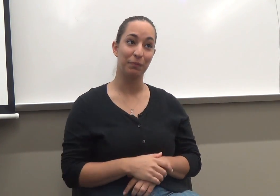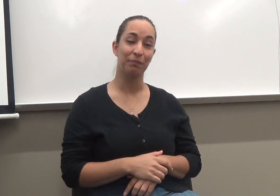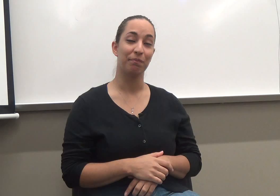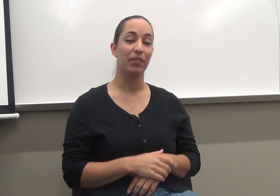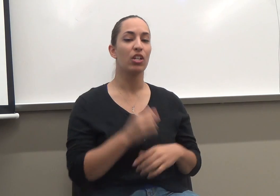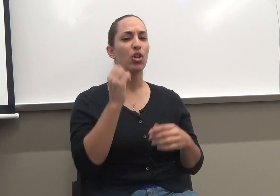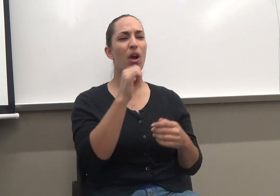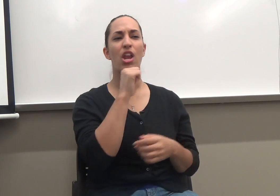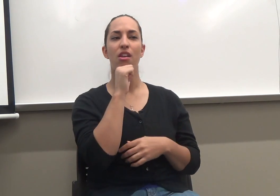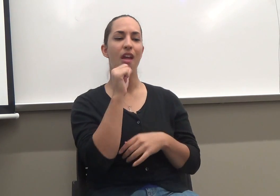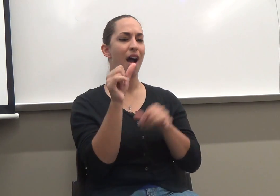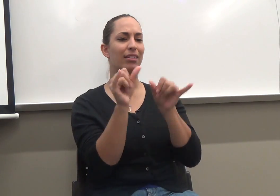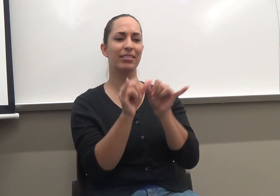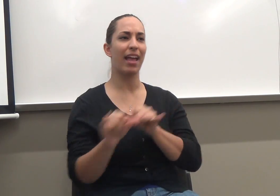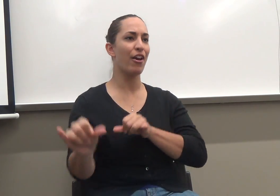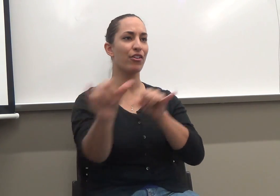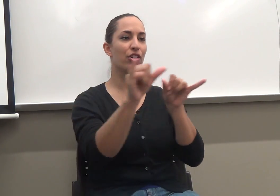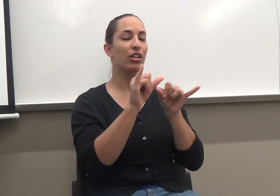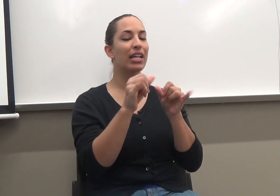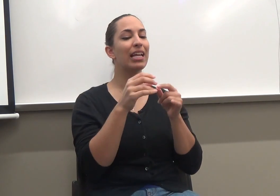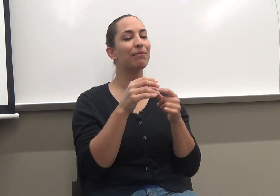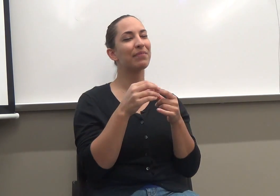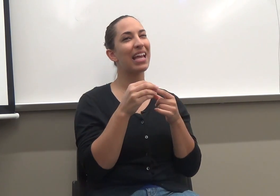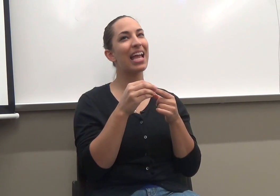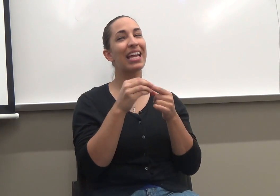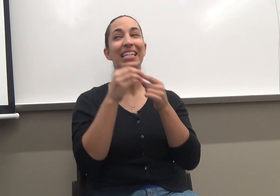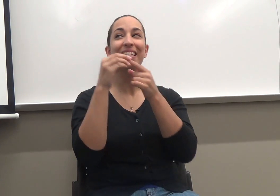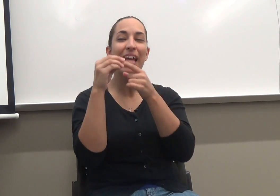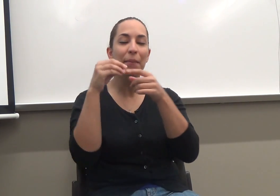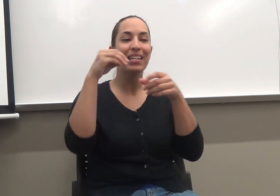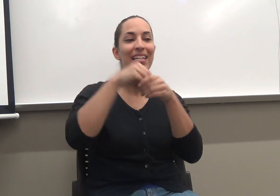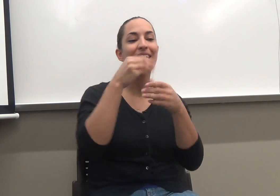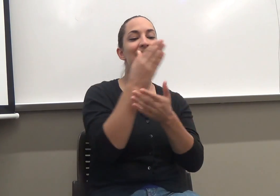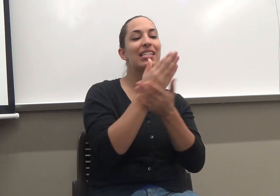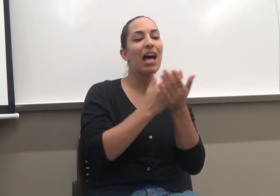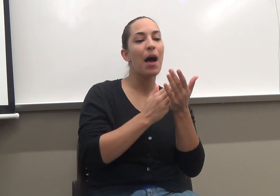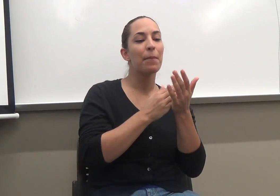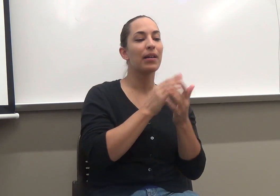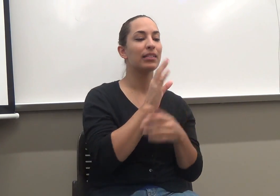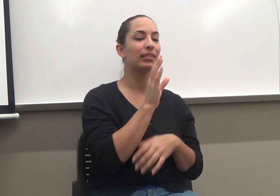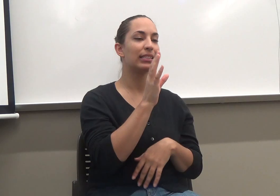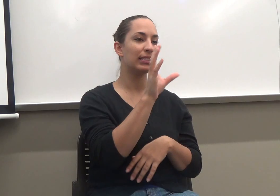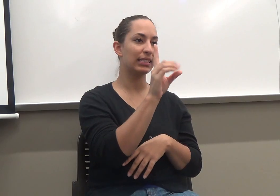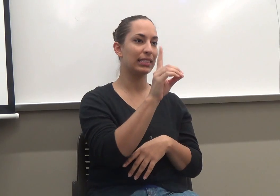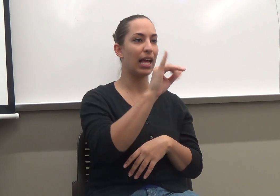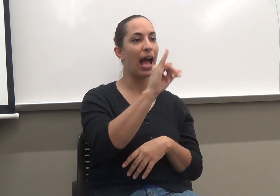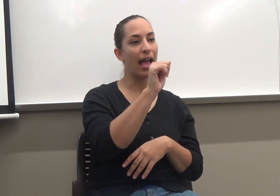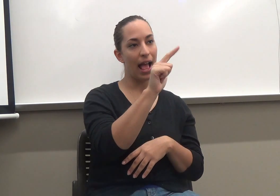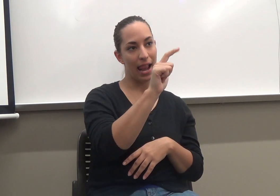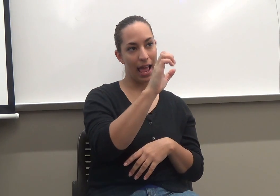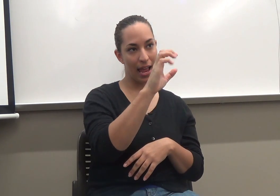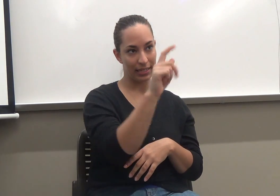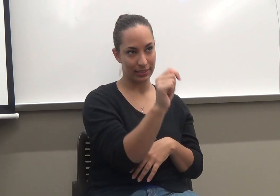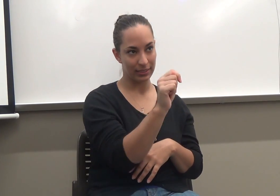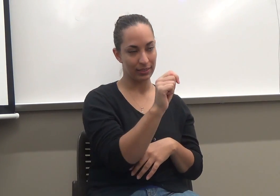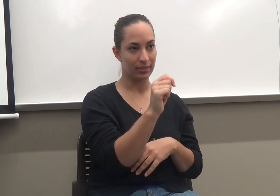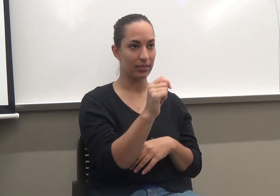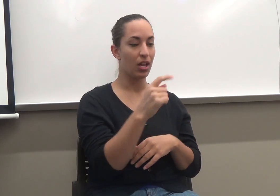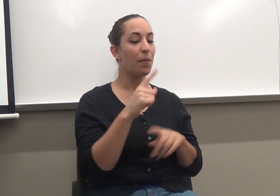non-standard except in some dialects, but we are not using dialect in